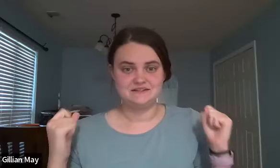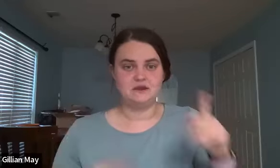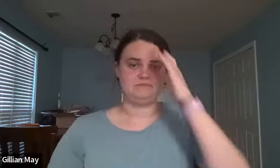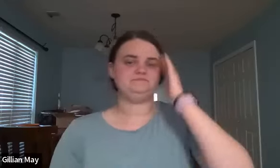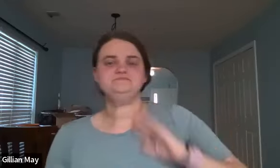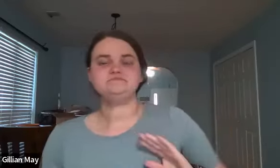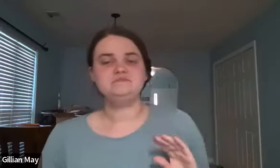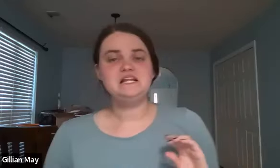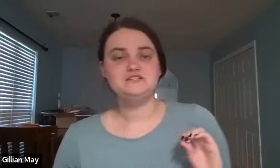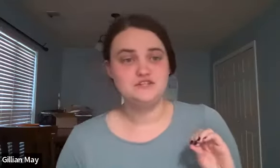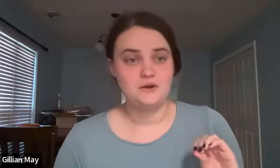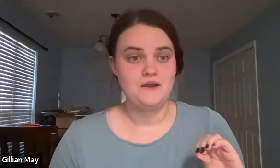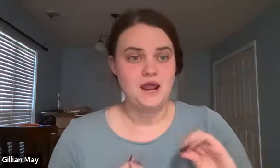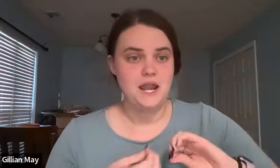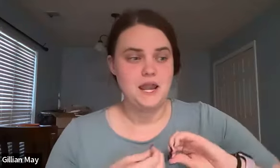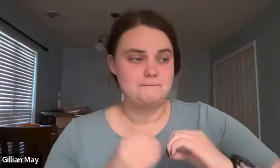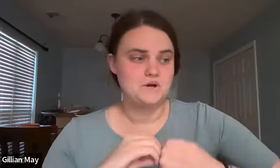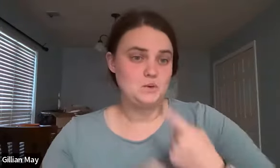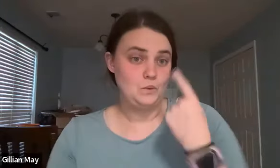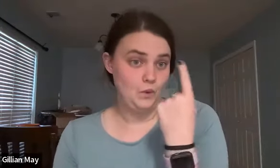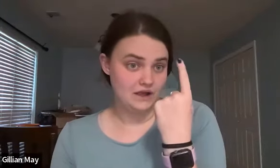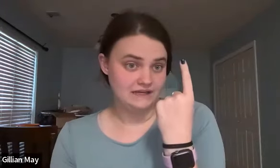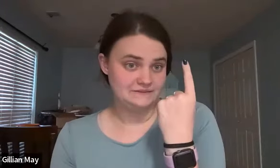Okay. So number 1.